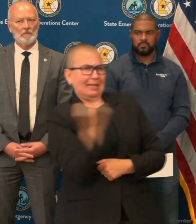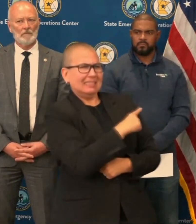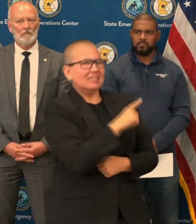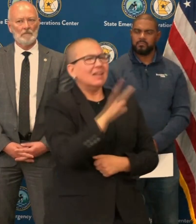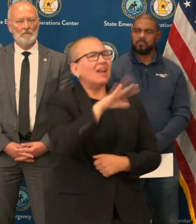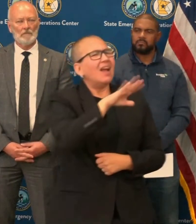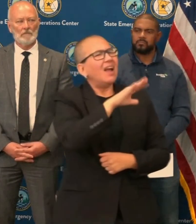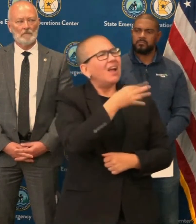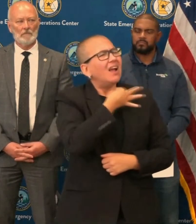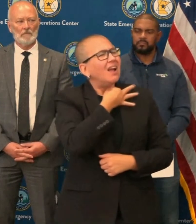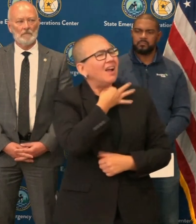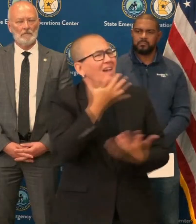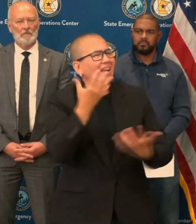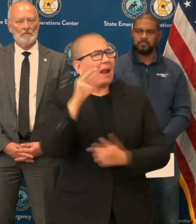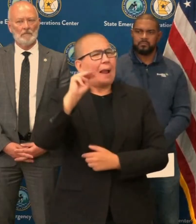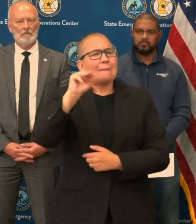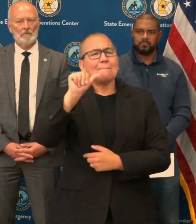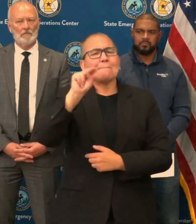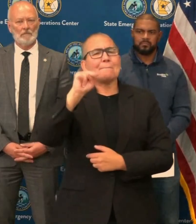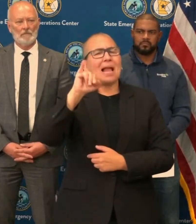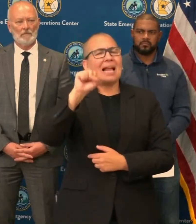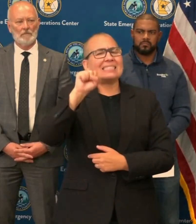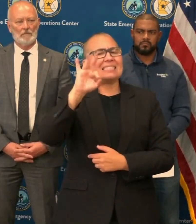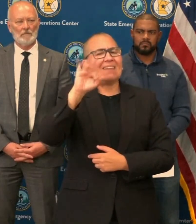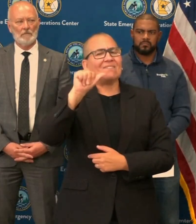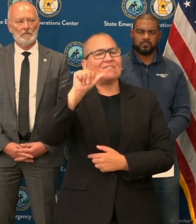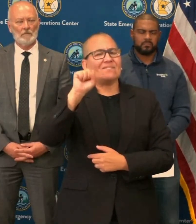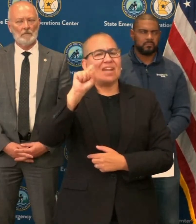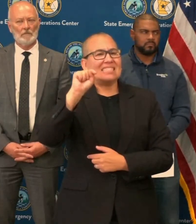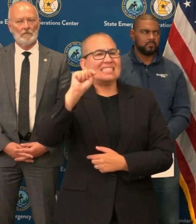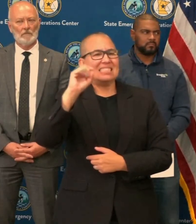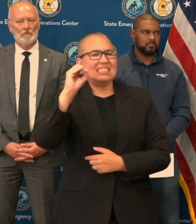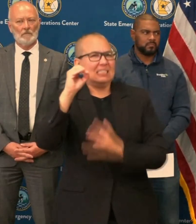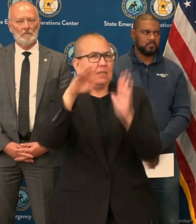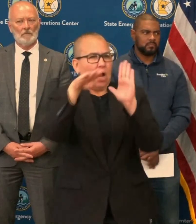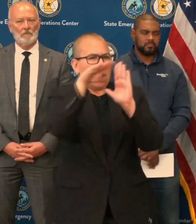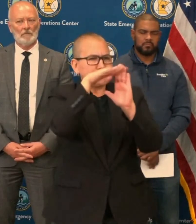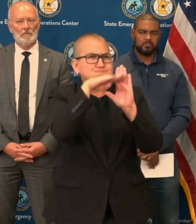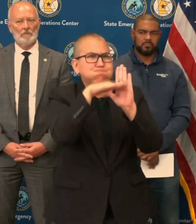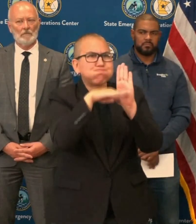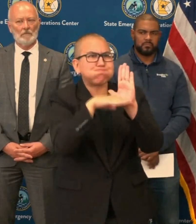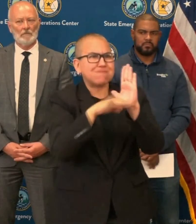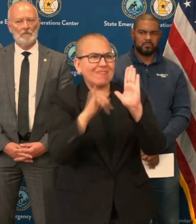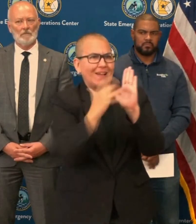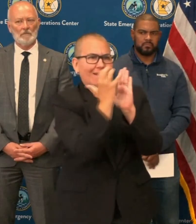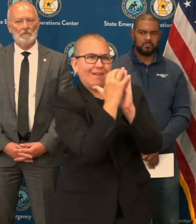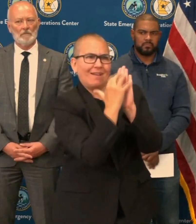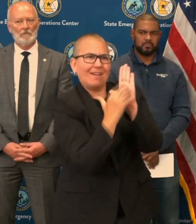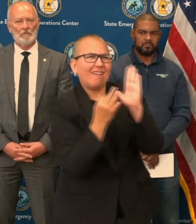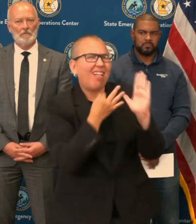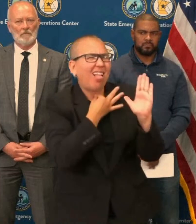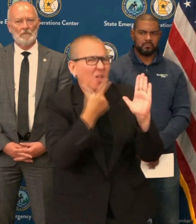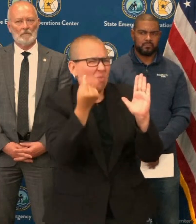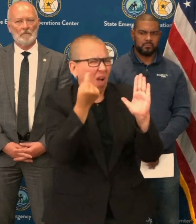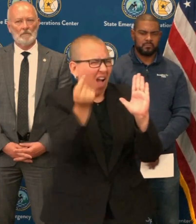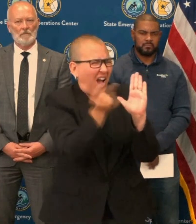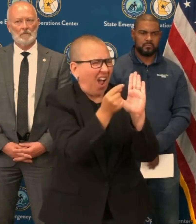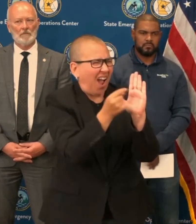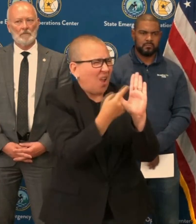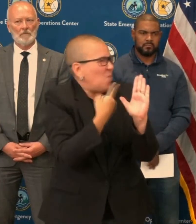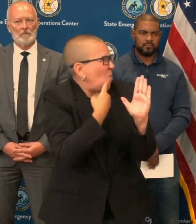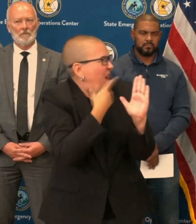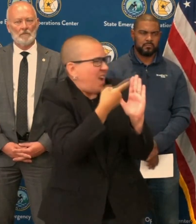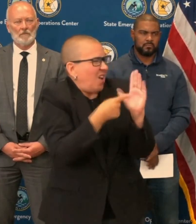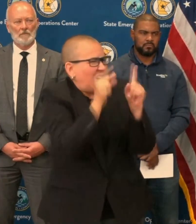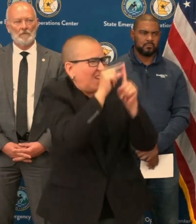manifesto and what kind of motivation it might be doing? And we're told that there might be some pro-choice lawmakers on this manifesto. Has anything to do with